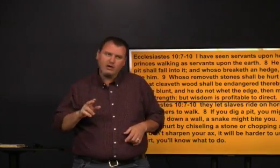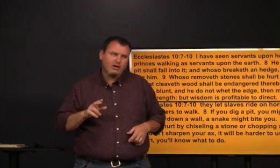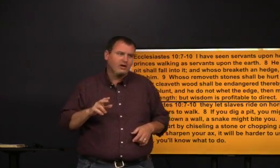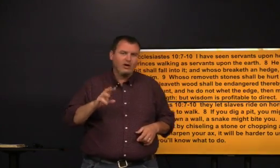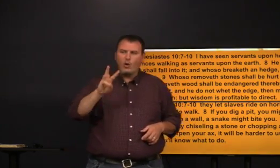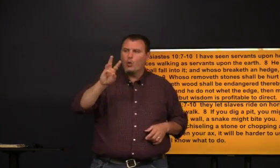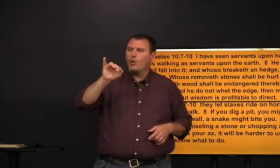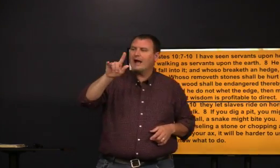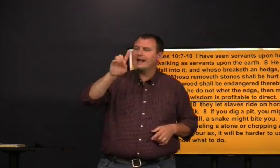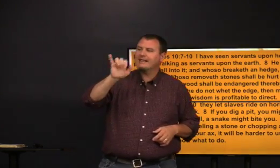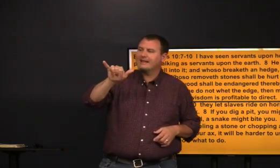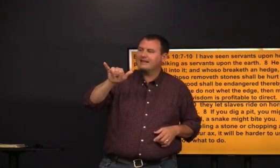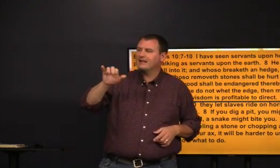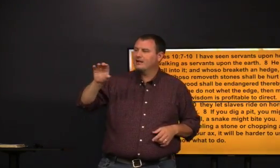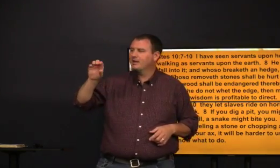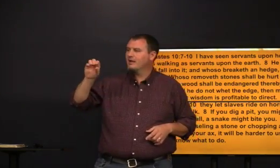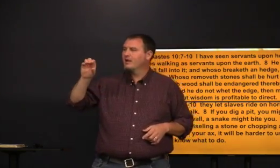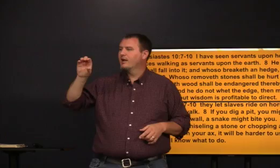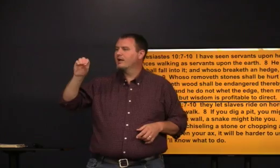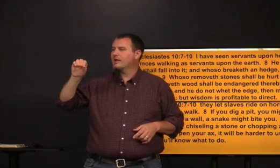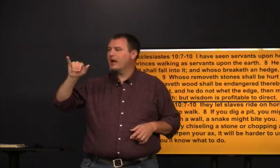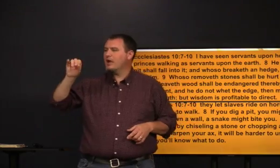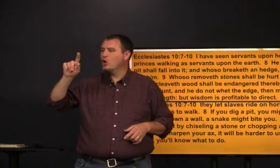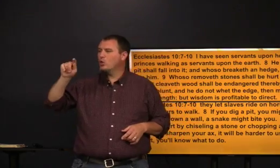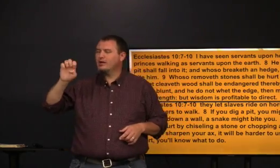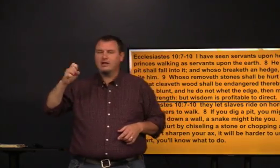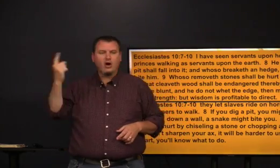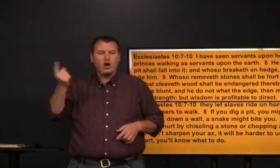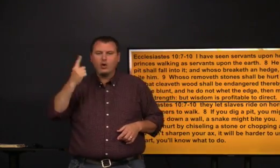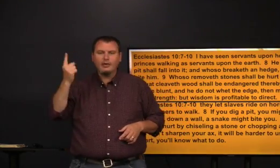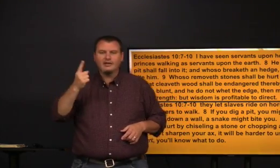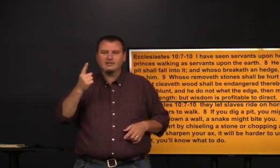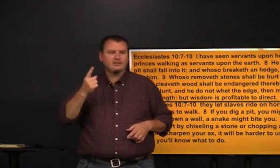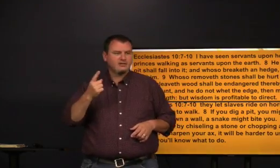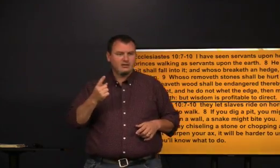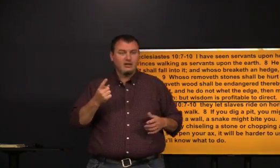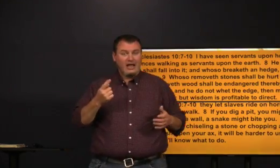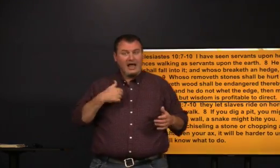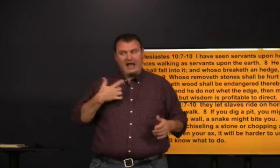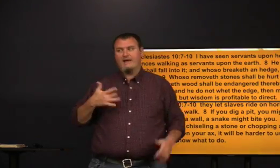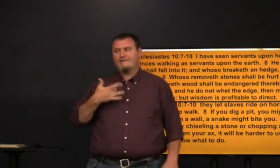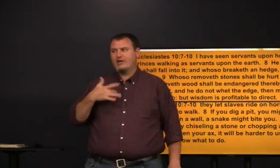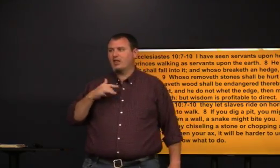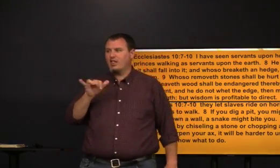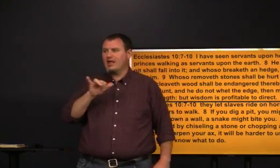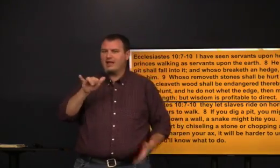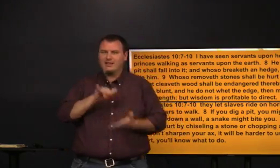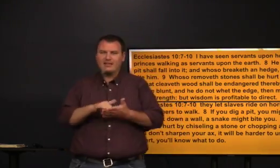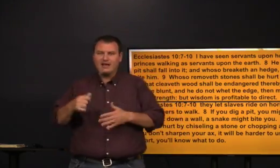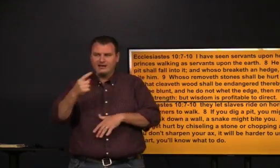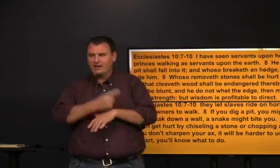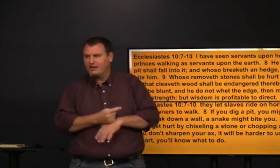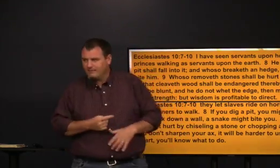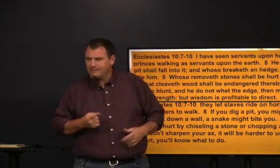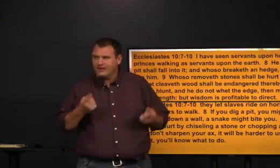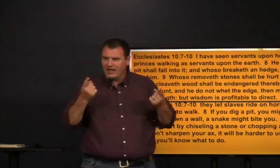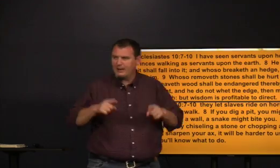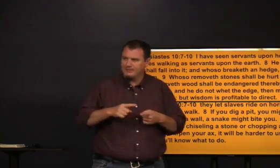Or Wile E. Coyote, always. I felt like that day happened to